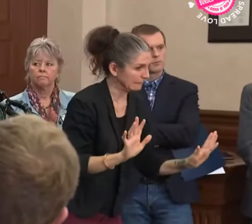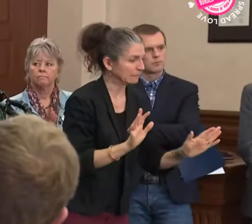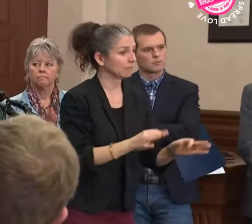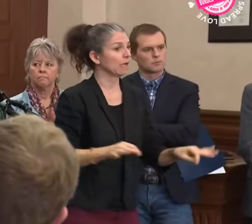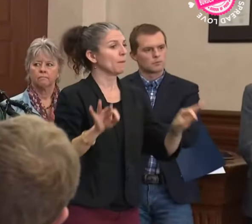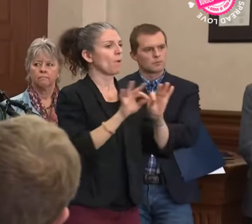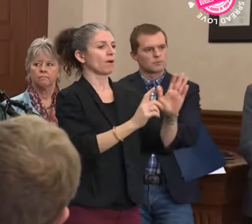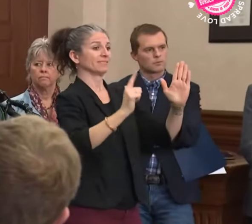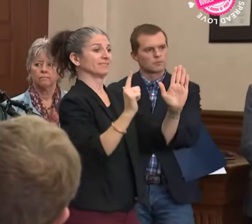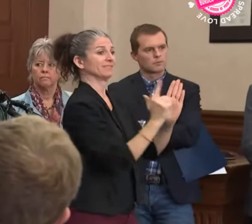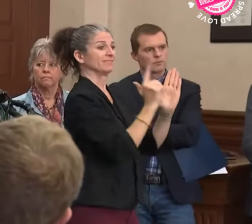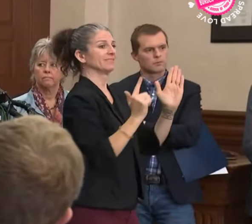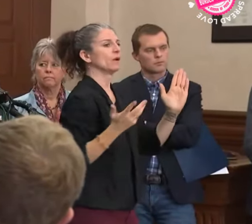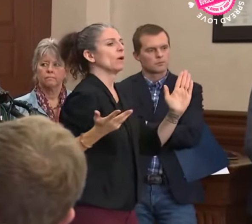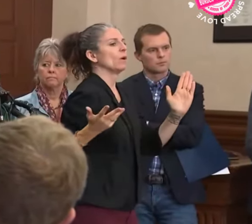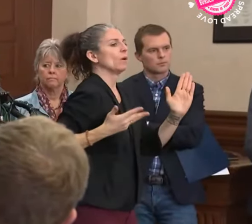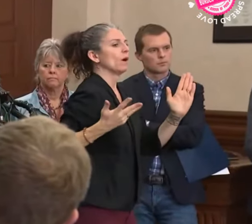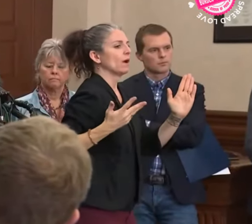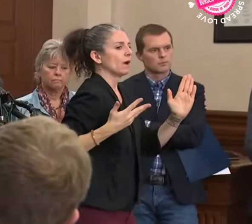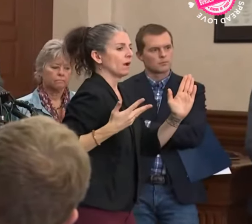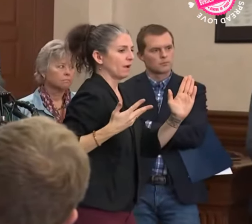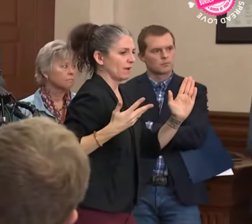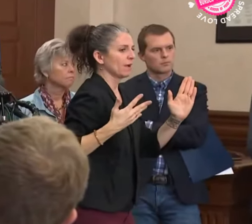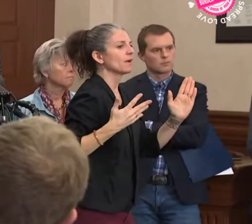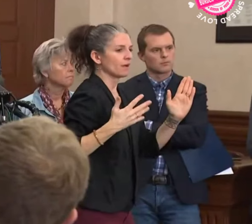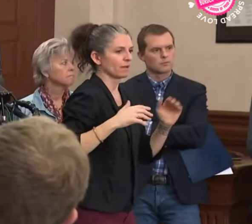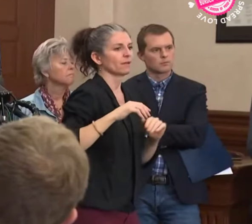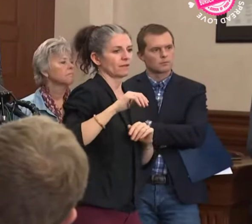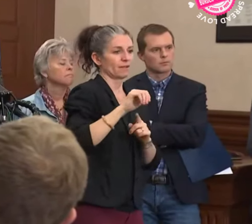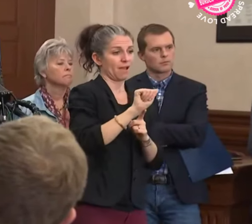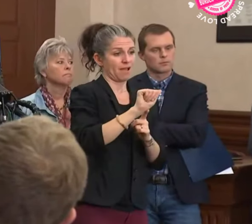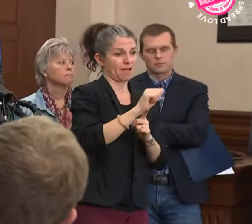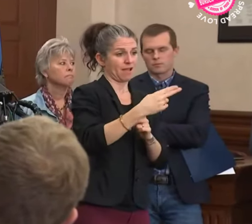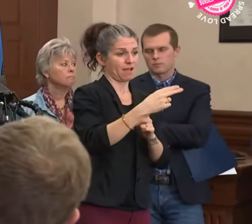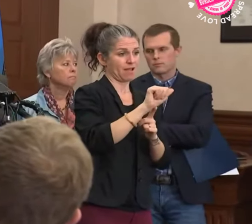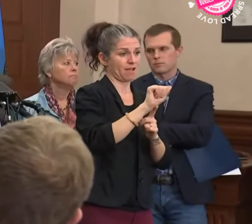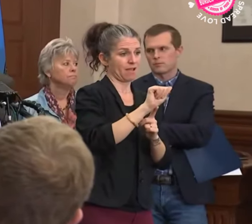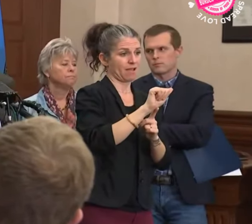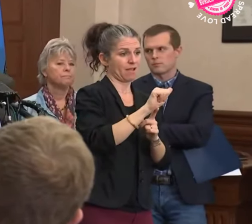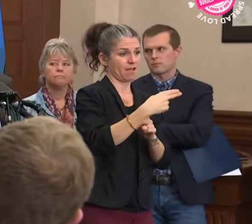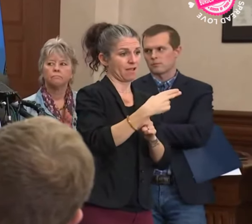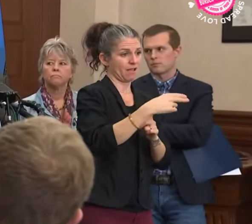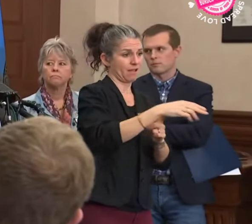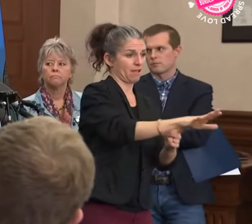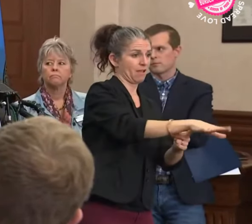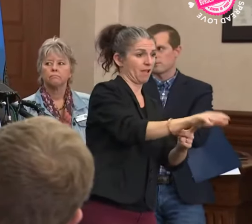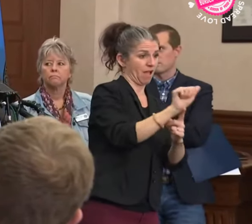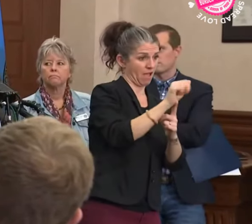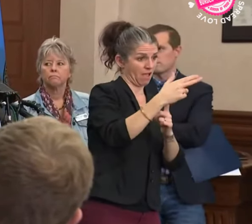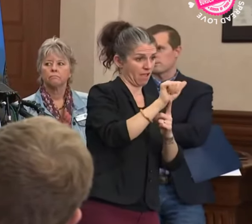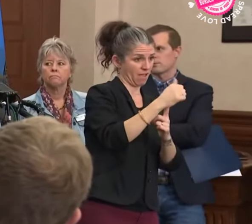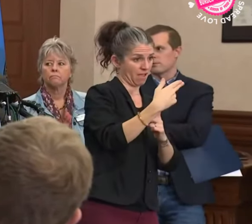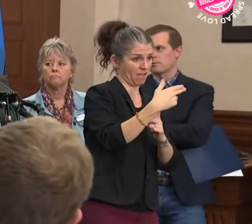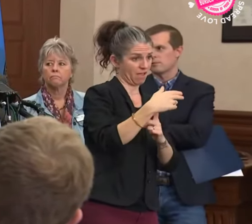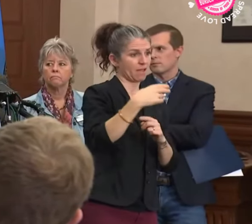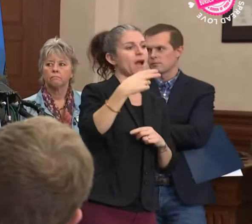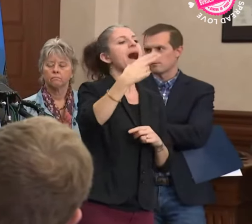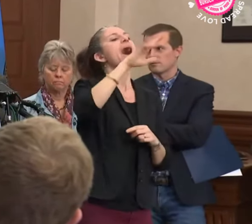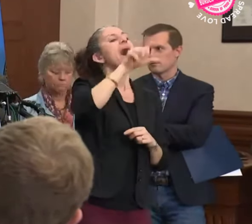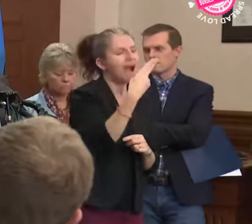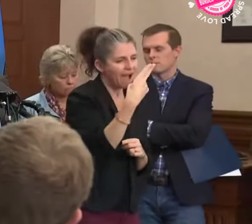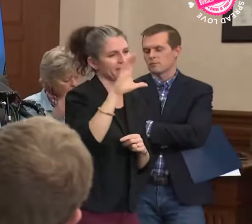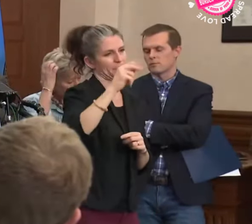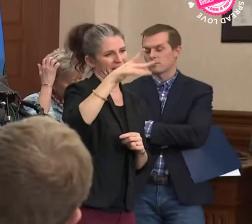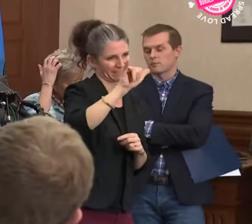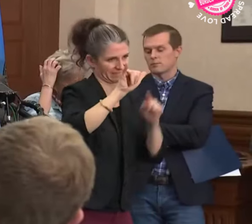capacity magazines. I think that would have more input and more effectiveness. We had